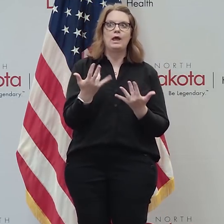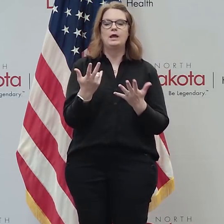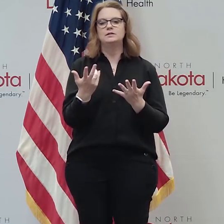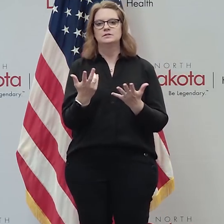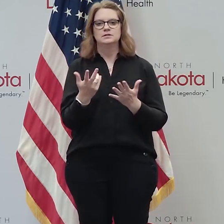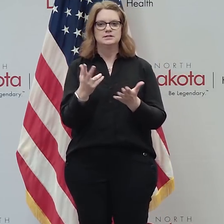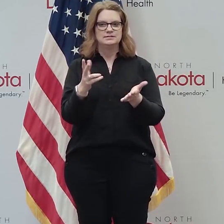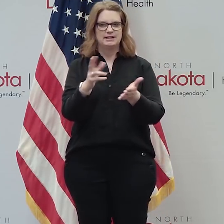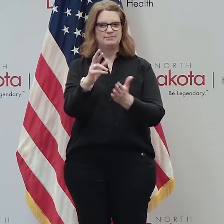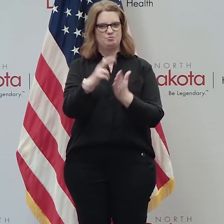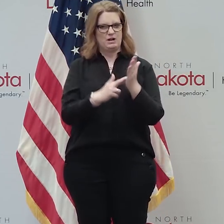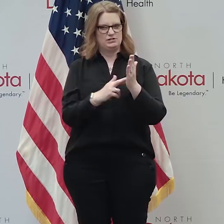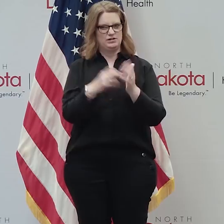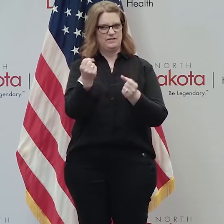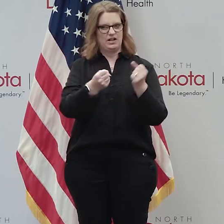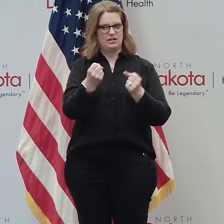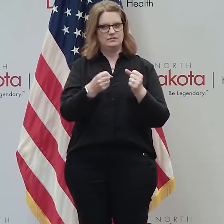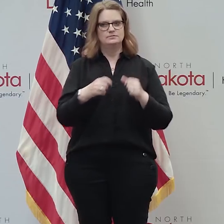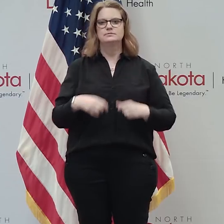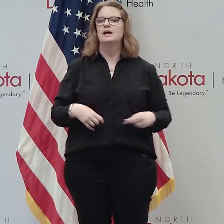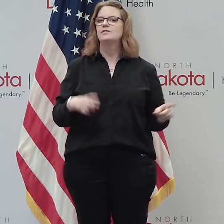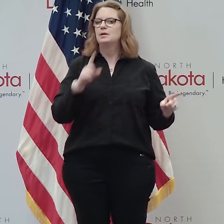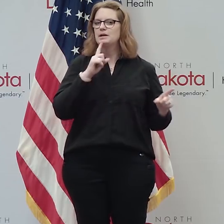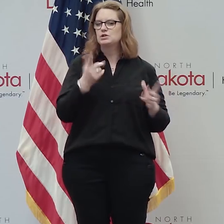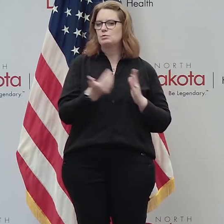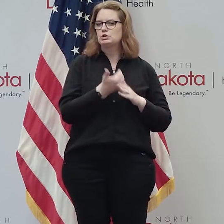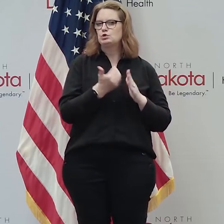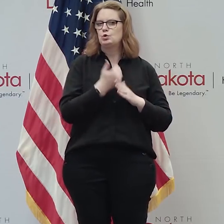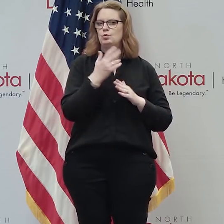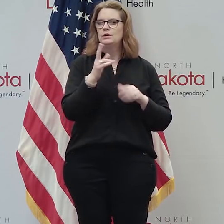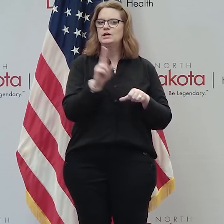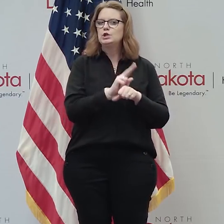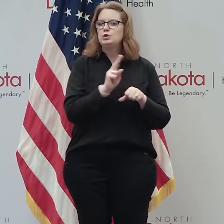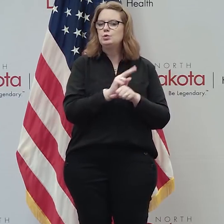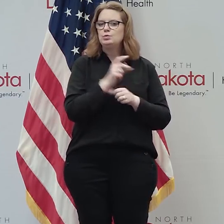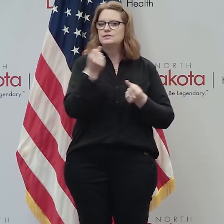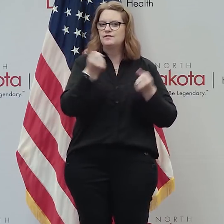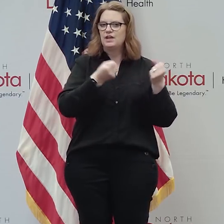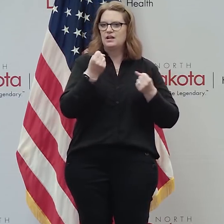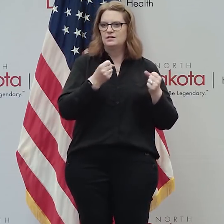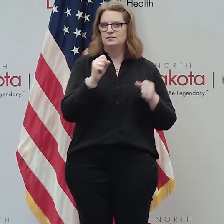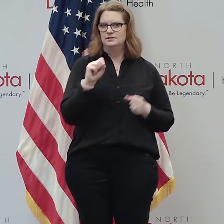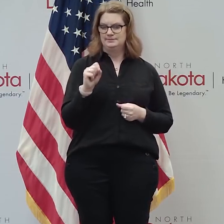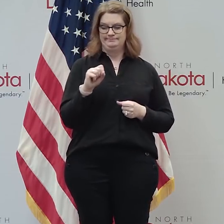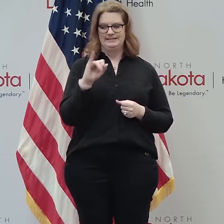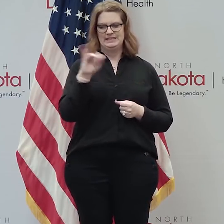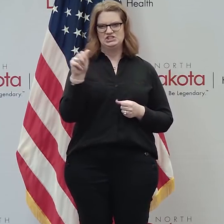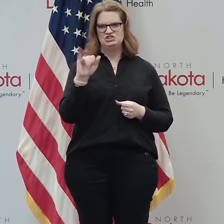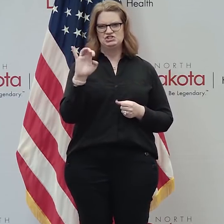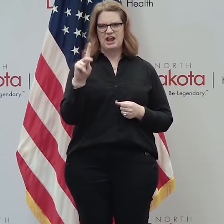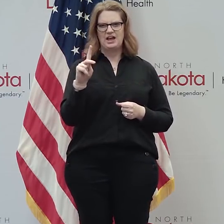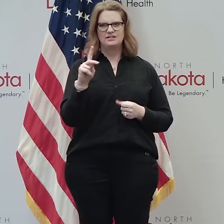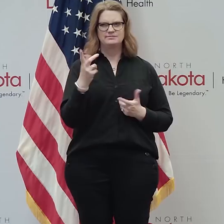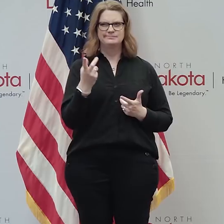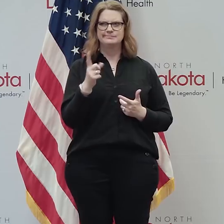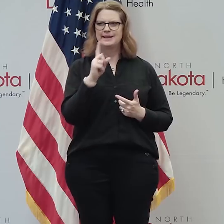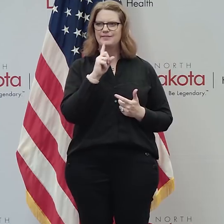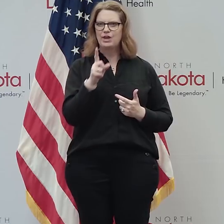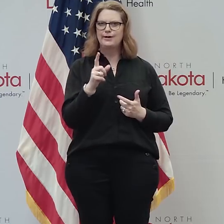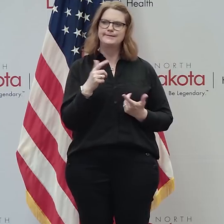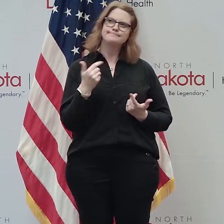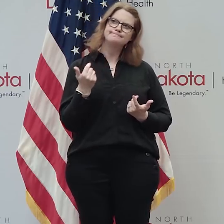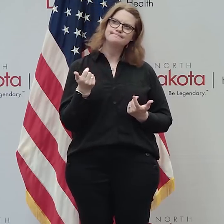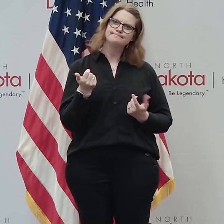vehicle. And I should make sure that that was not a new vehicle, it was a new used vehicle, because we know that Jack is very, he's very, how